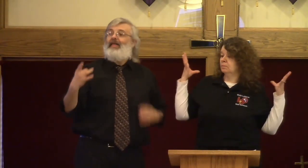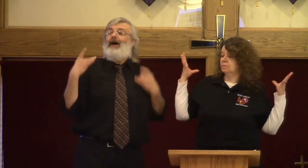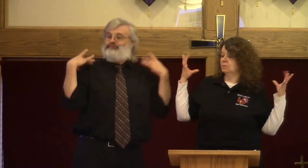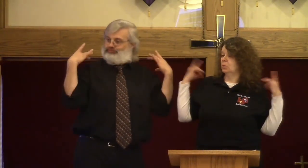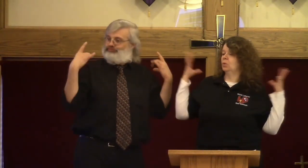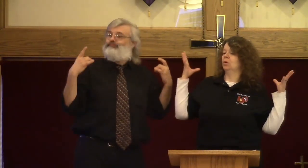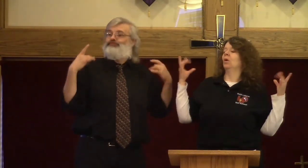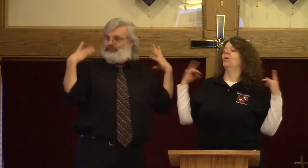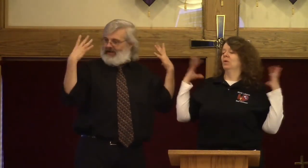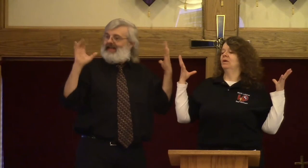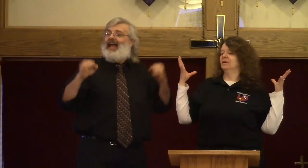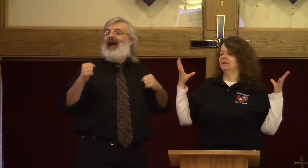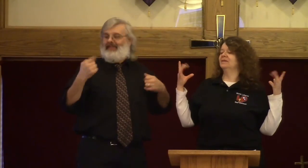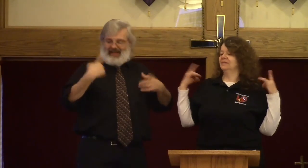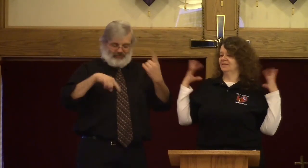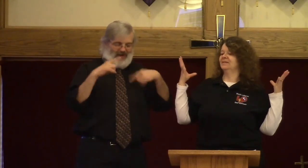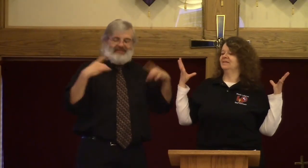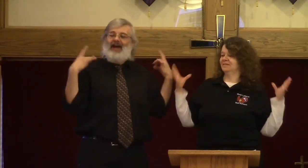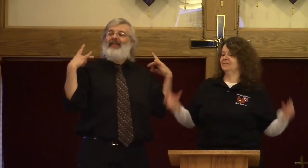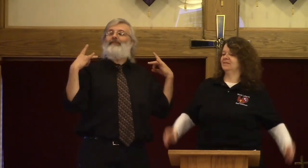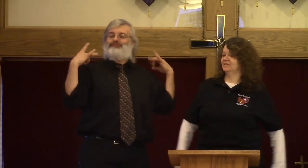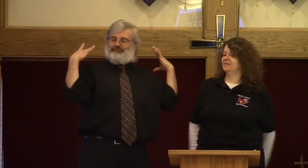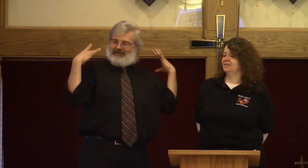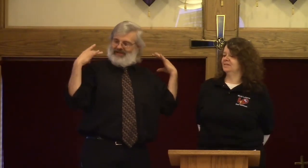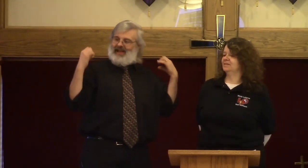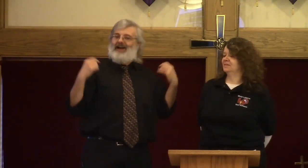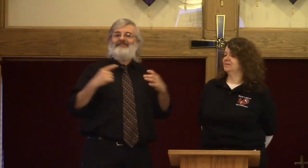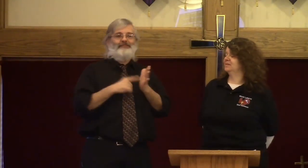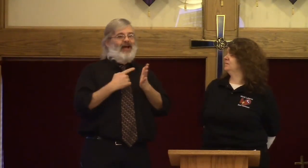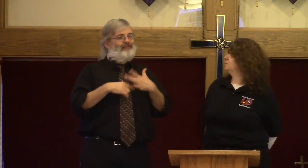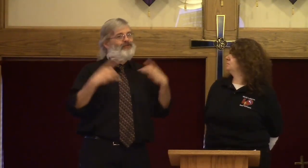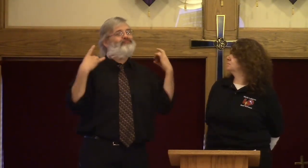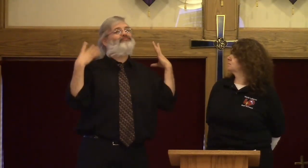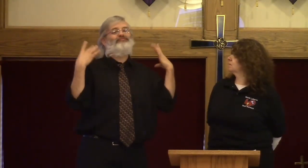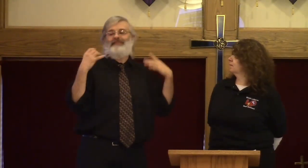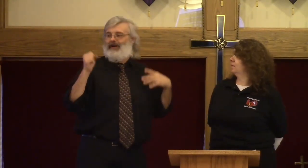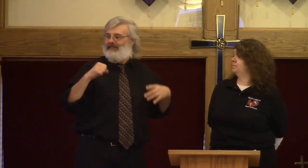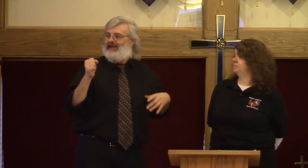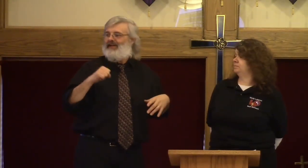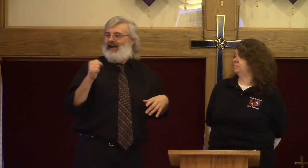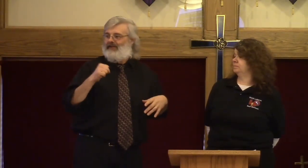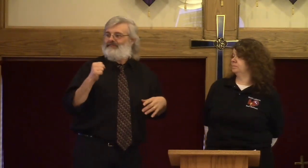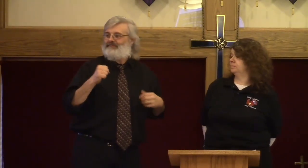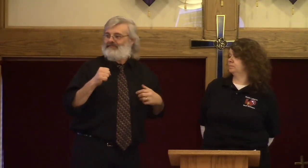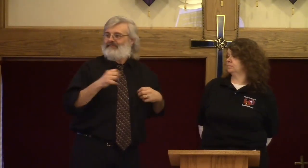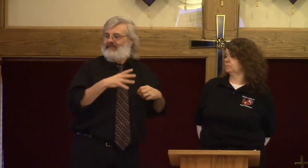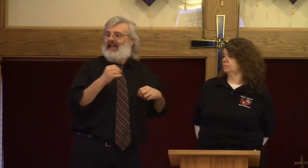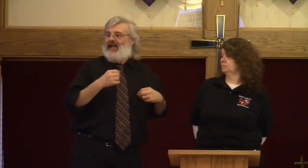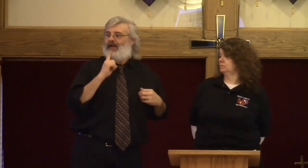yeah, that's why you signed that. Yeah, sometimes you, yeah. And to be honest,